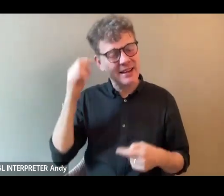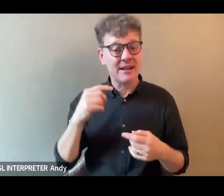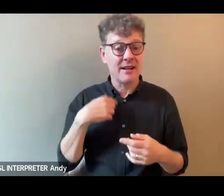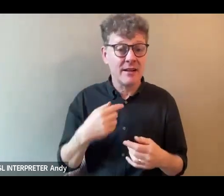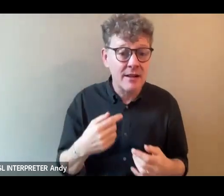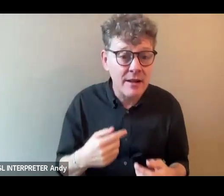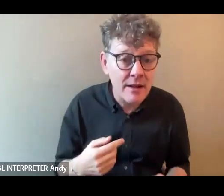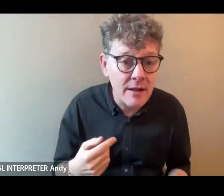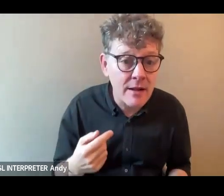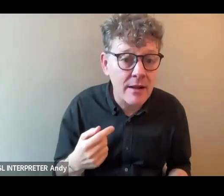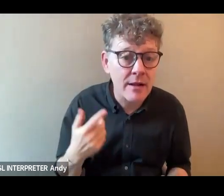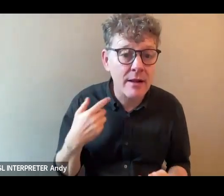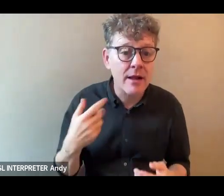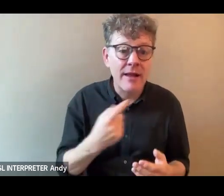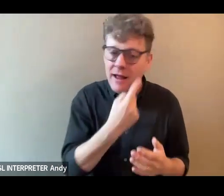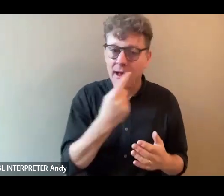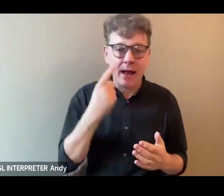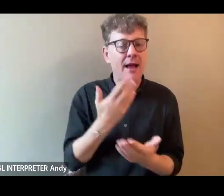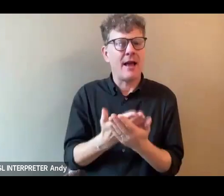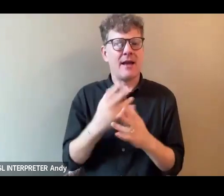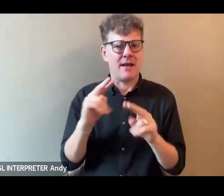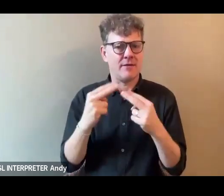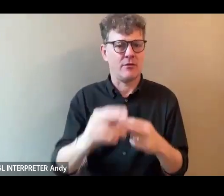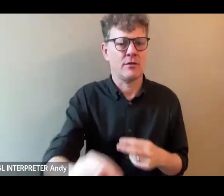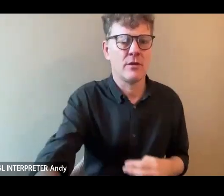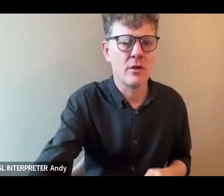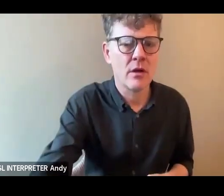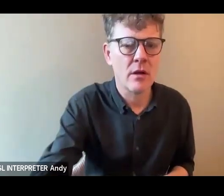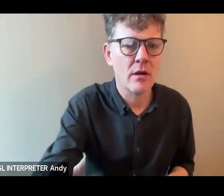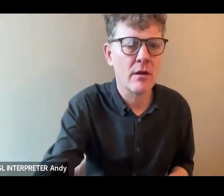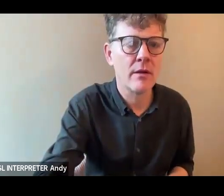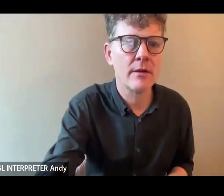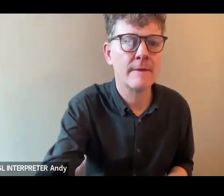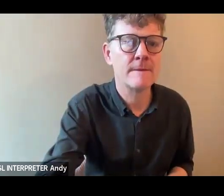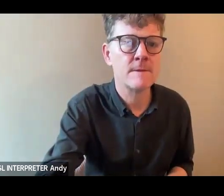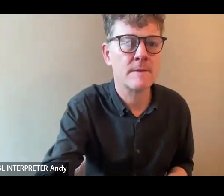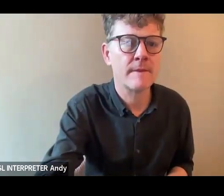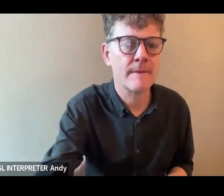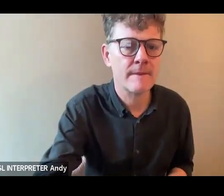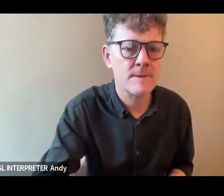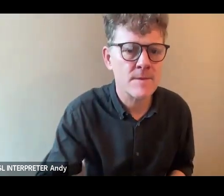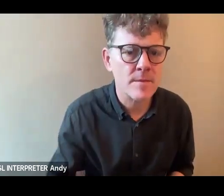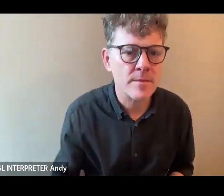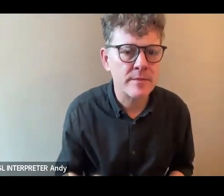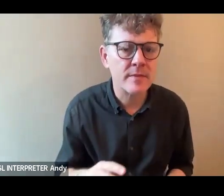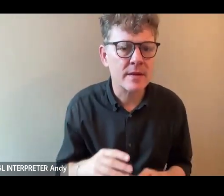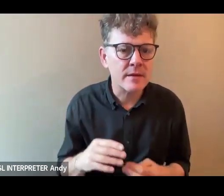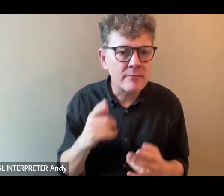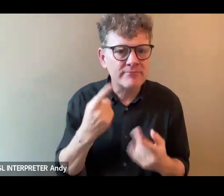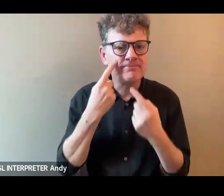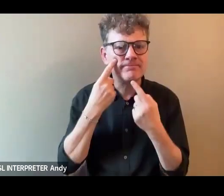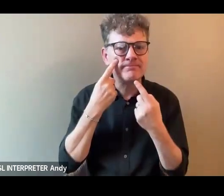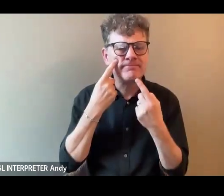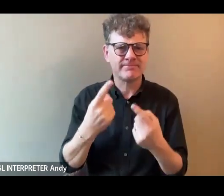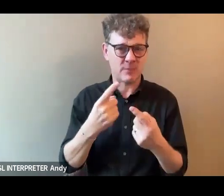you are new to the caucus or haven't come across it, I highly recommend. It's on the EDICa website, and it looked at what's been written and